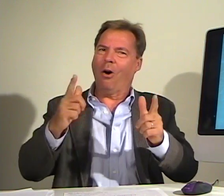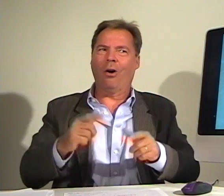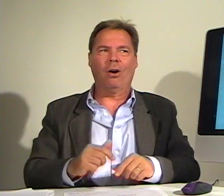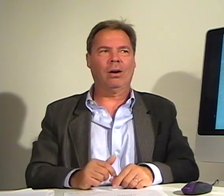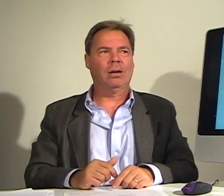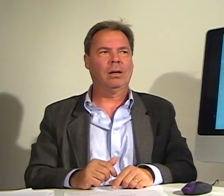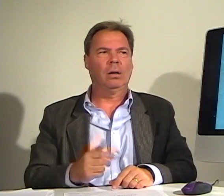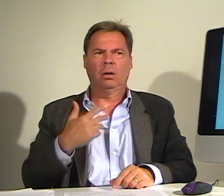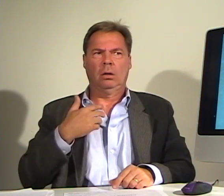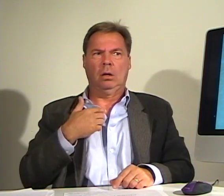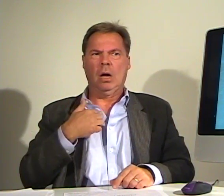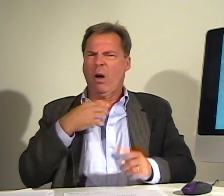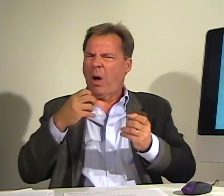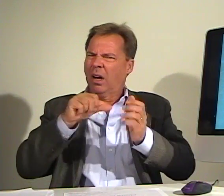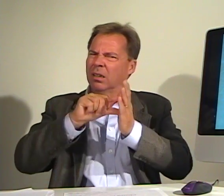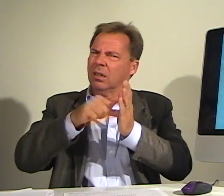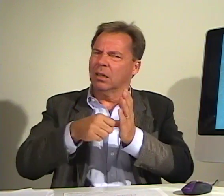all people can benefit from.